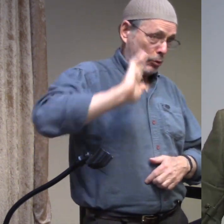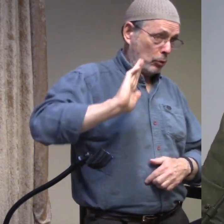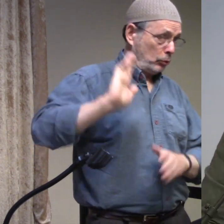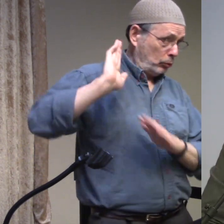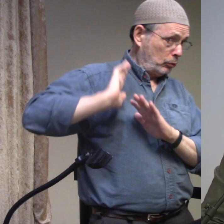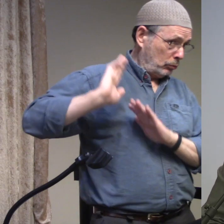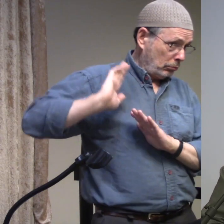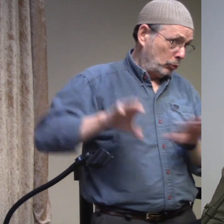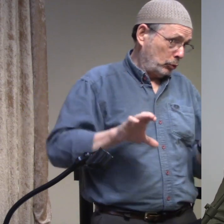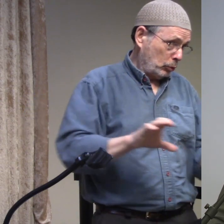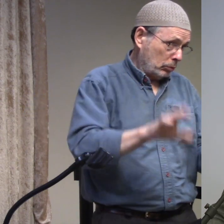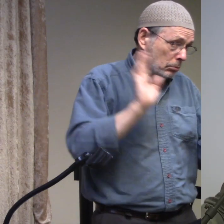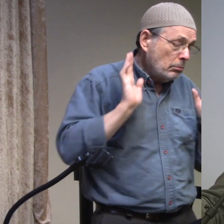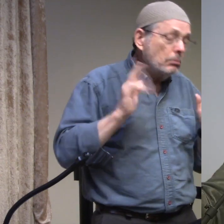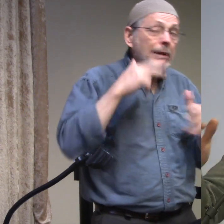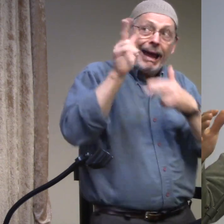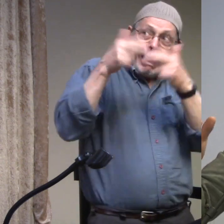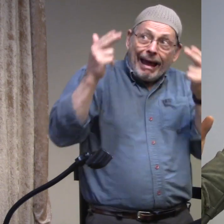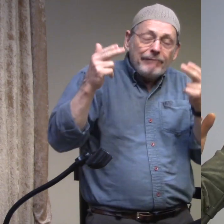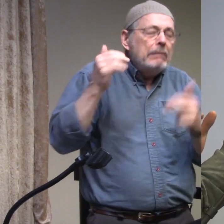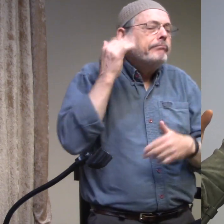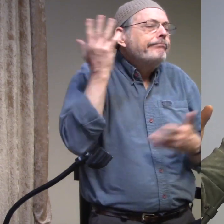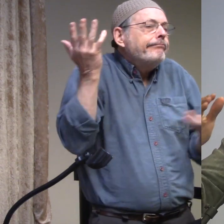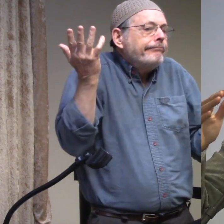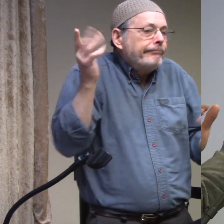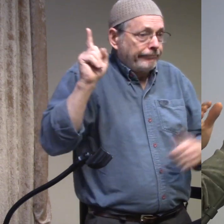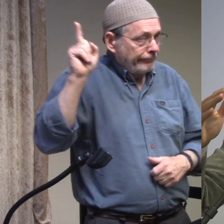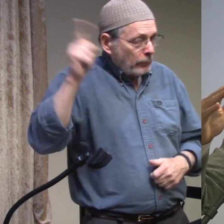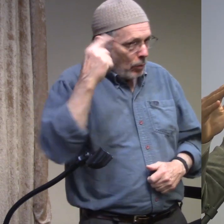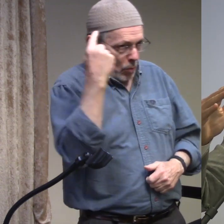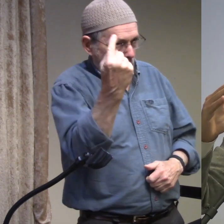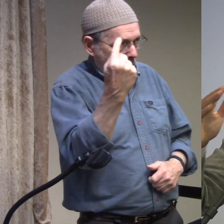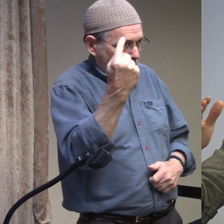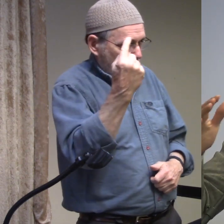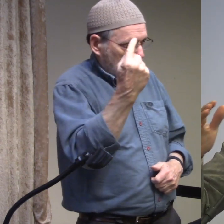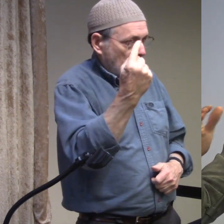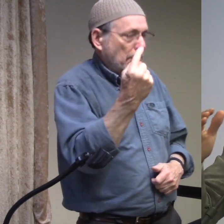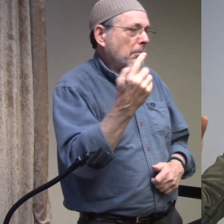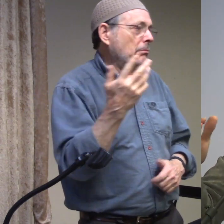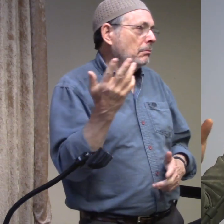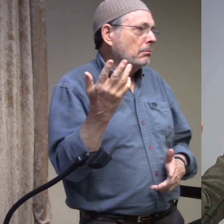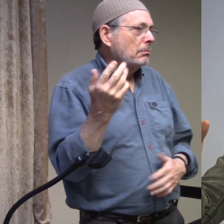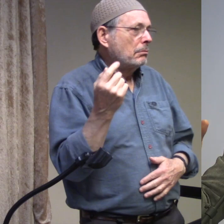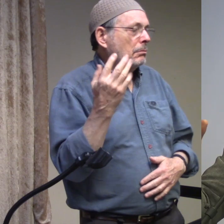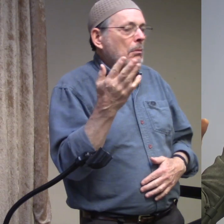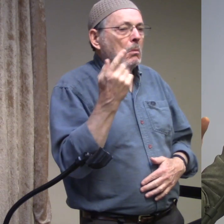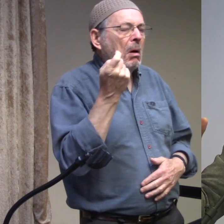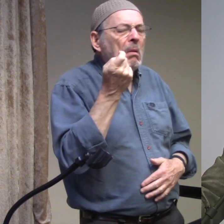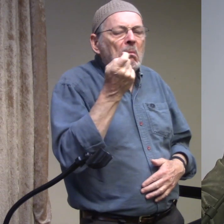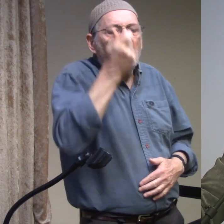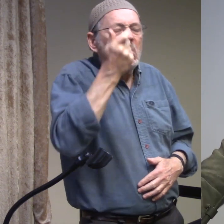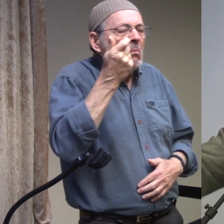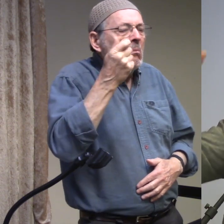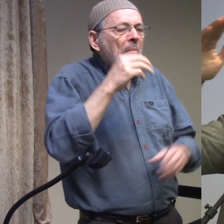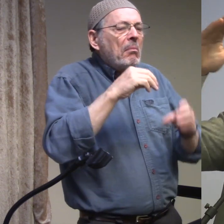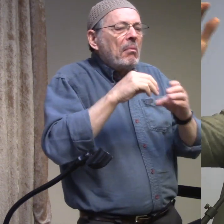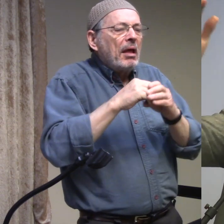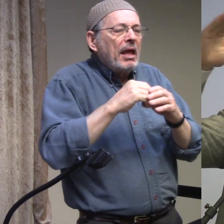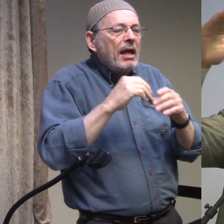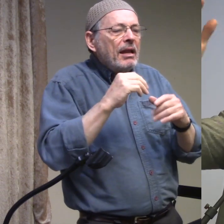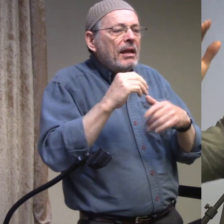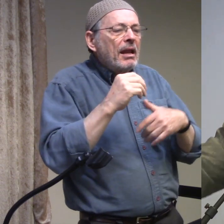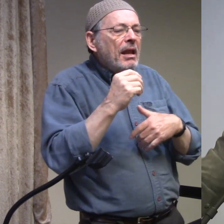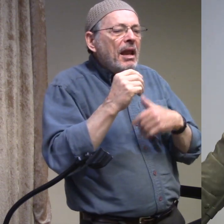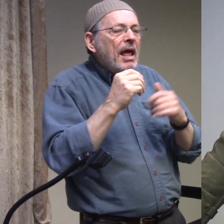Heaven, where one tent in heaven is 60